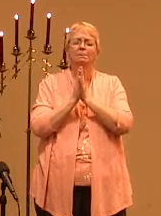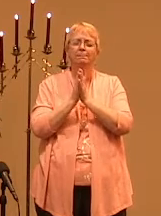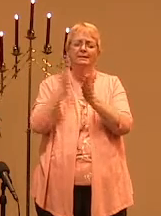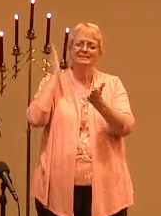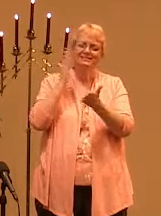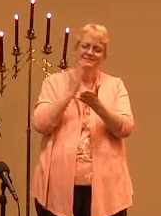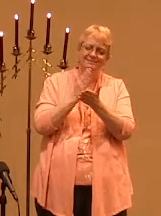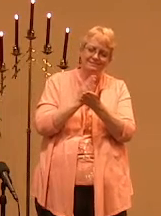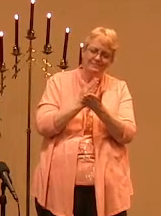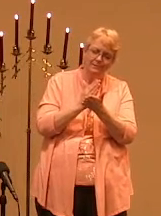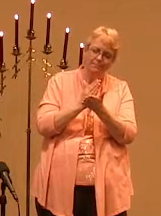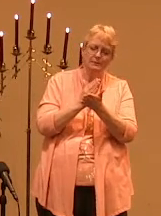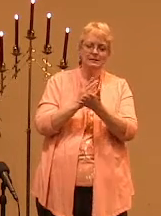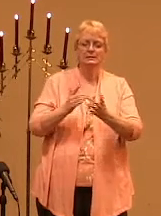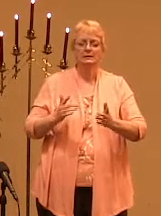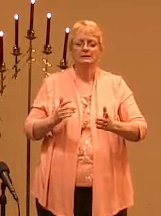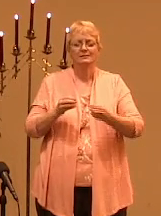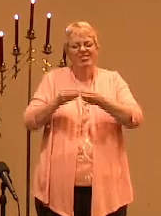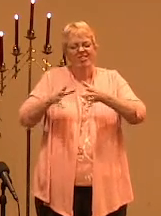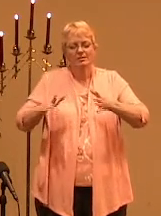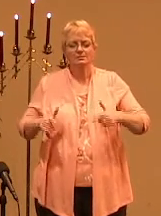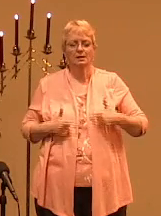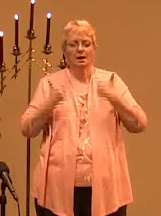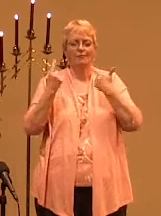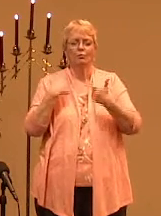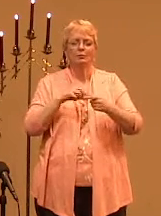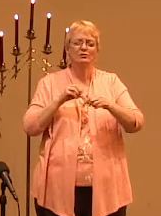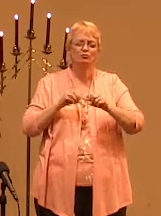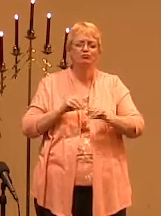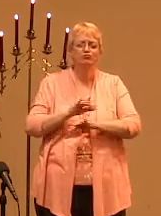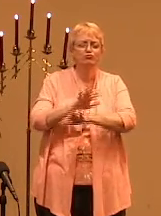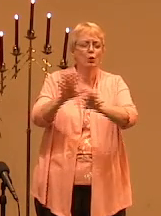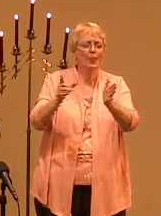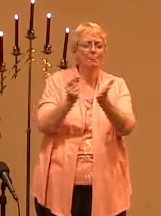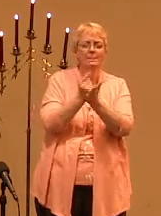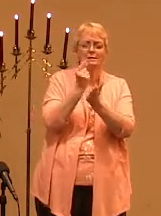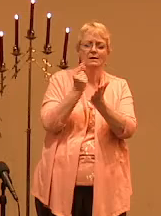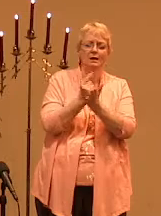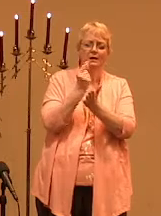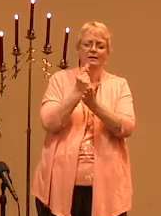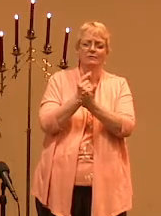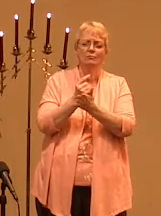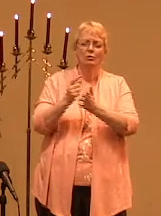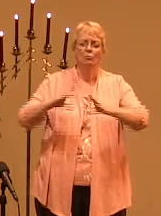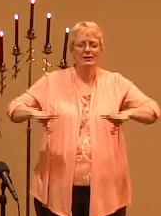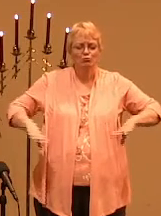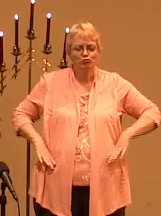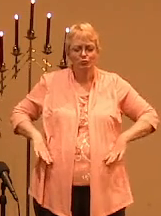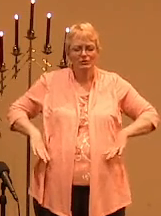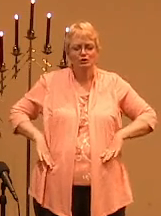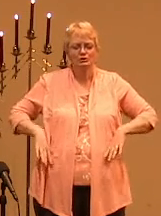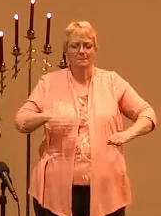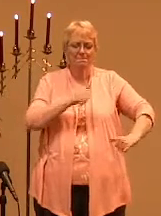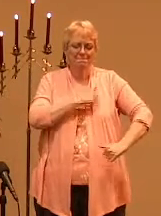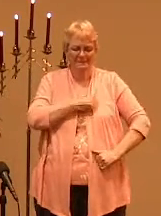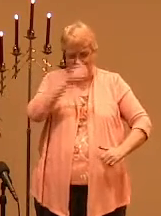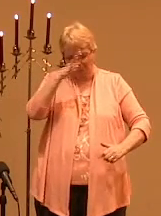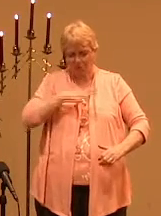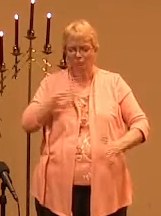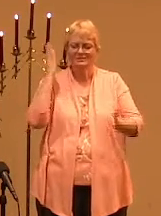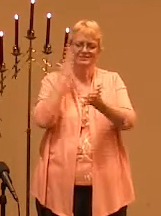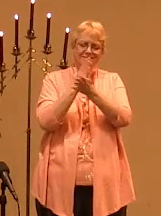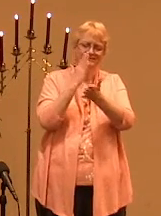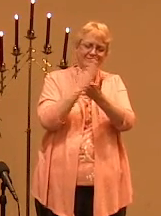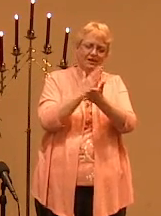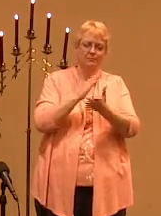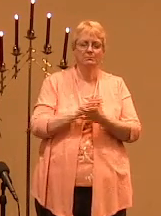loss of life. We pray, Lord God, that you would spread the gospel. We pray that that Russia's troops would not advance. They would